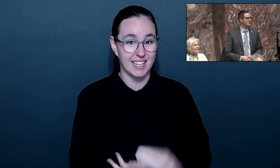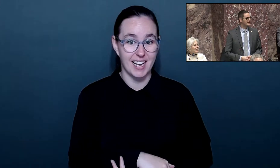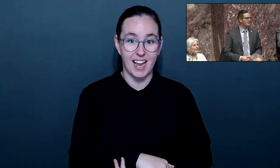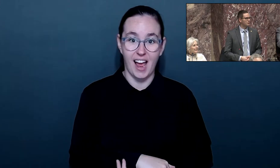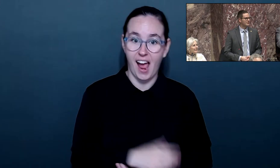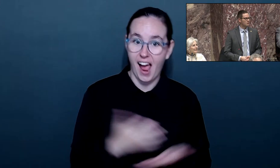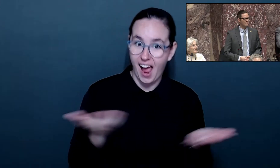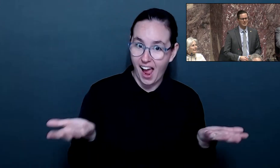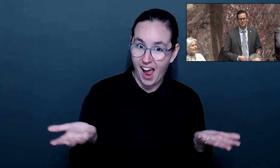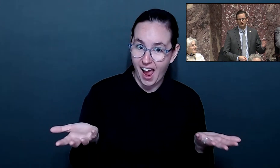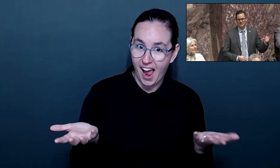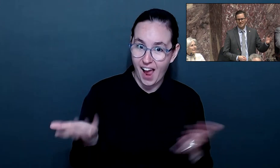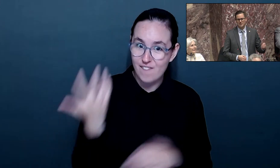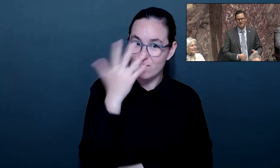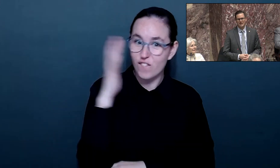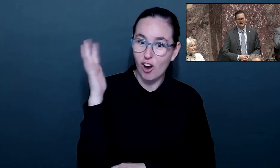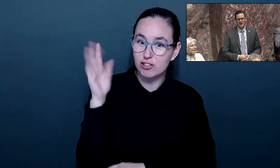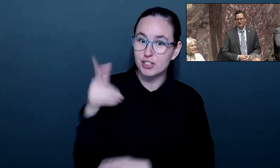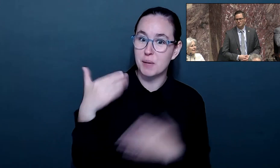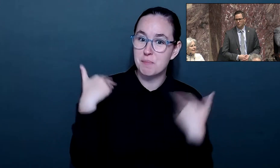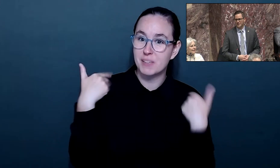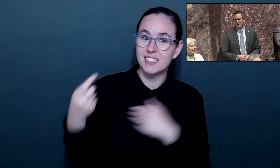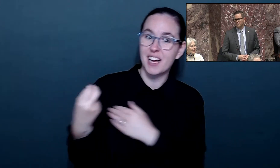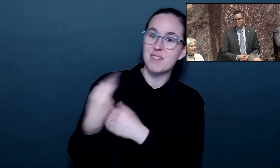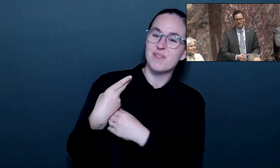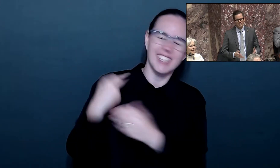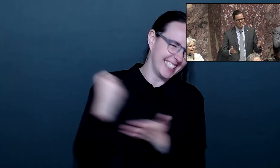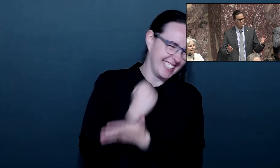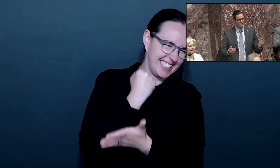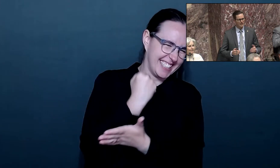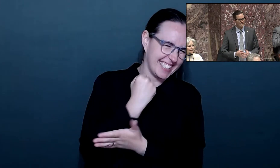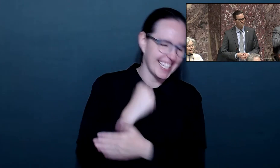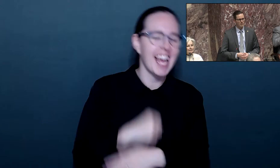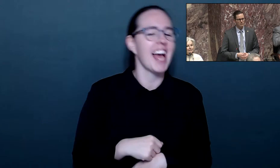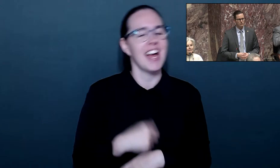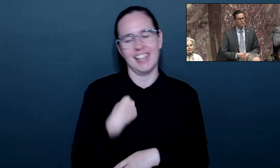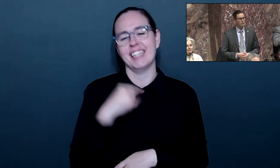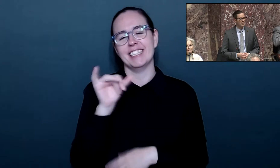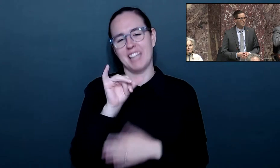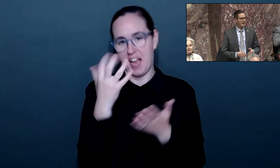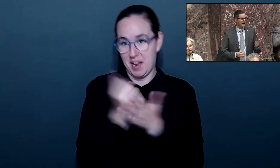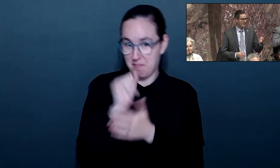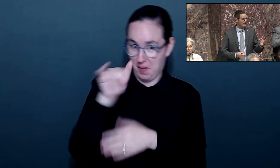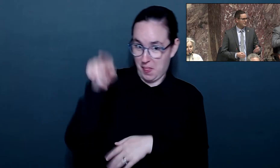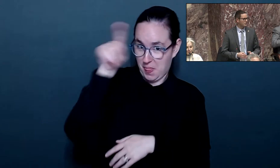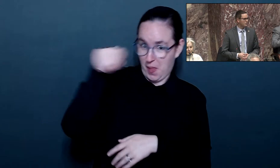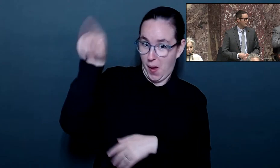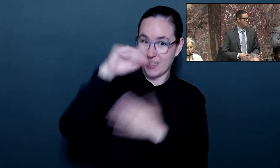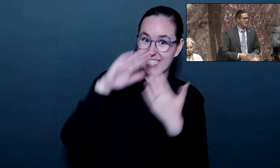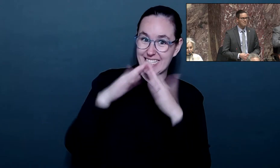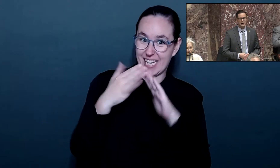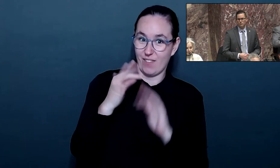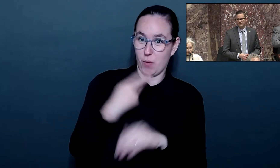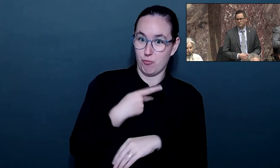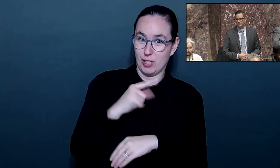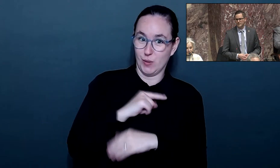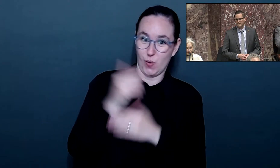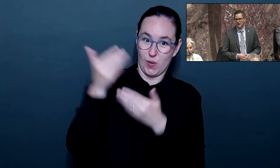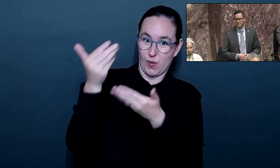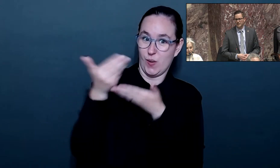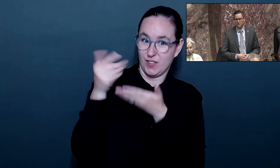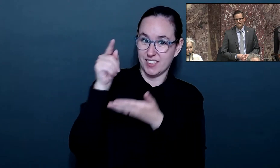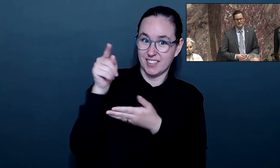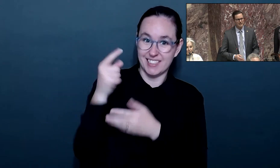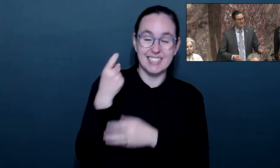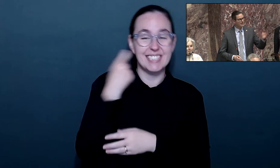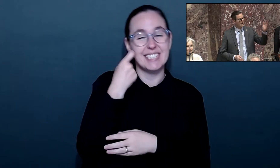delegation from the City of Prince George that was just named the Northern Capital, and I want to thank all members who and ministers who have met with them on their